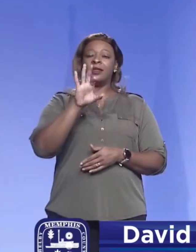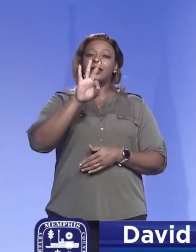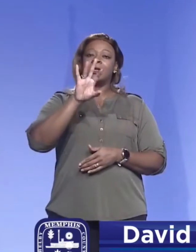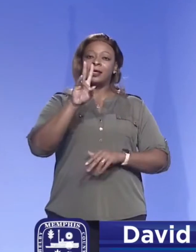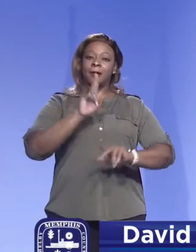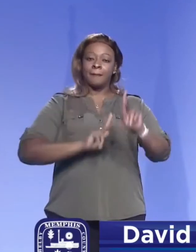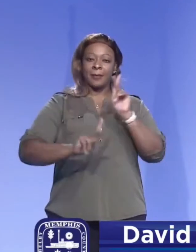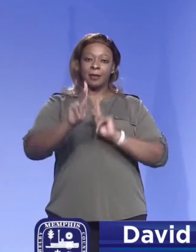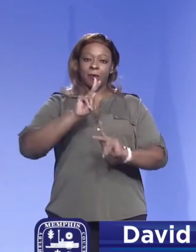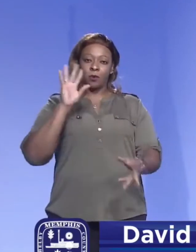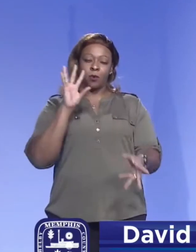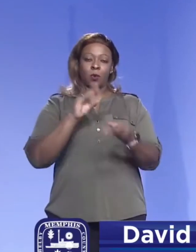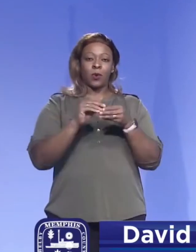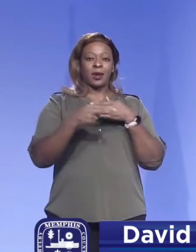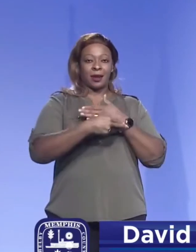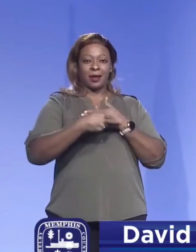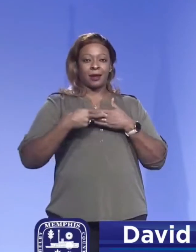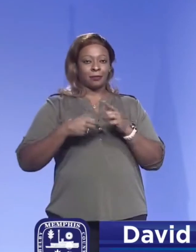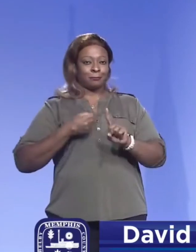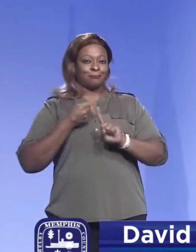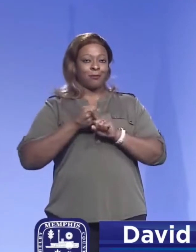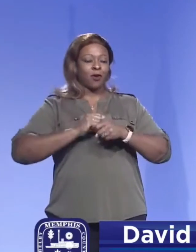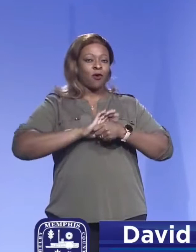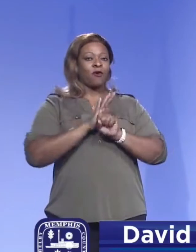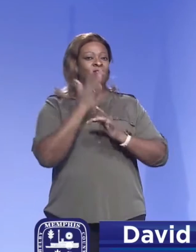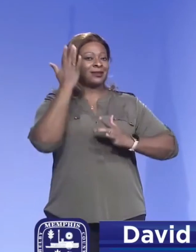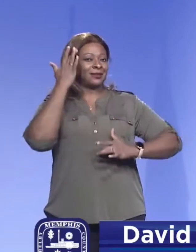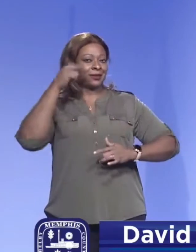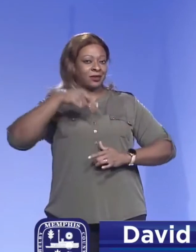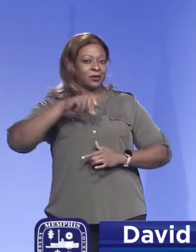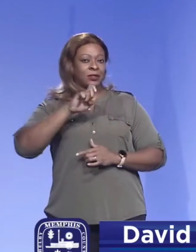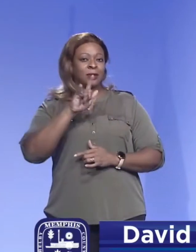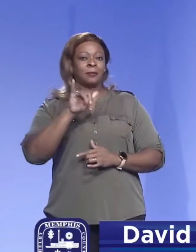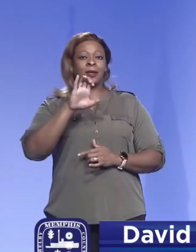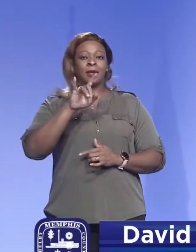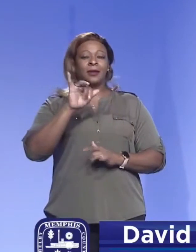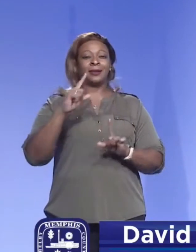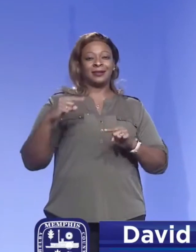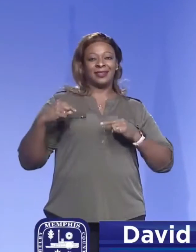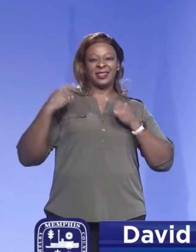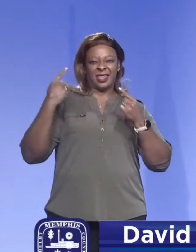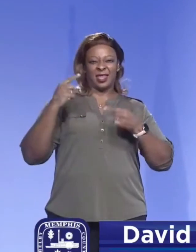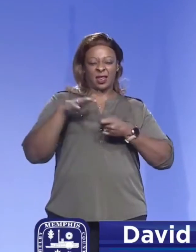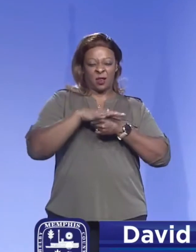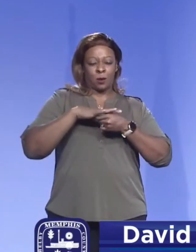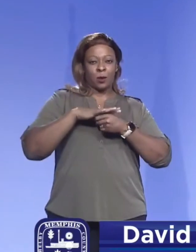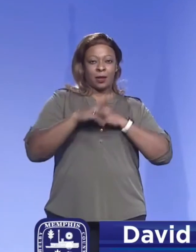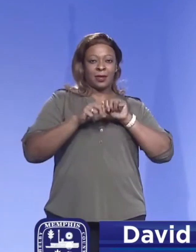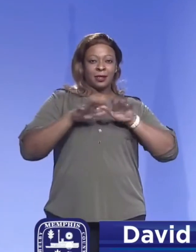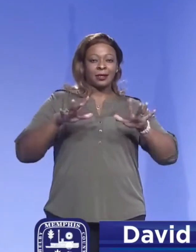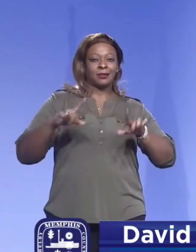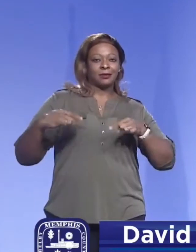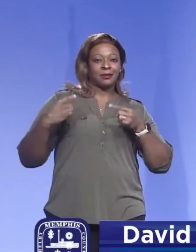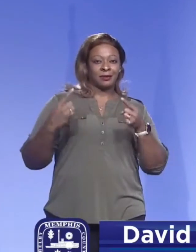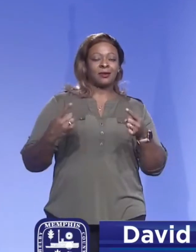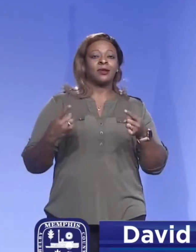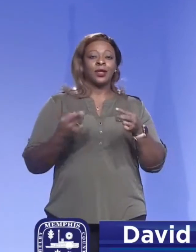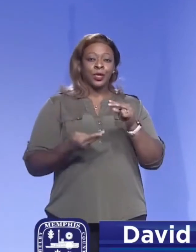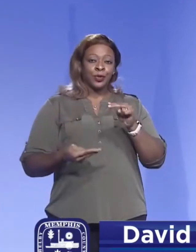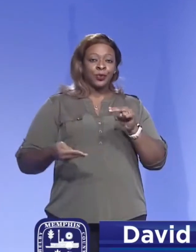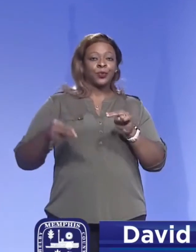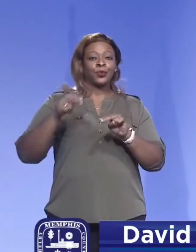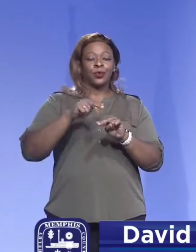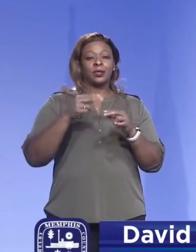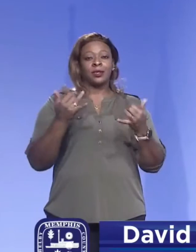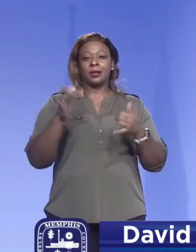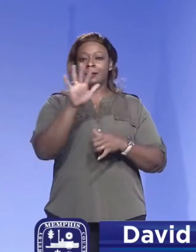29,797 people who have been diagnosed with COVID-19 disease in Shelby County since the epidemic started. That represents an increase today